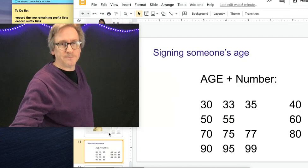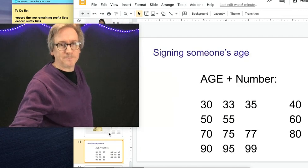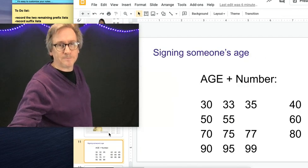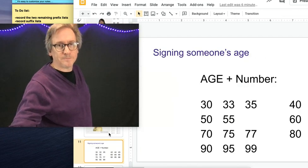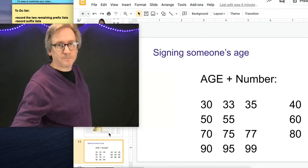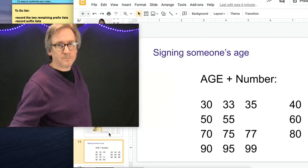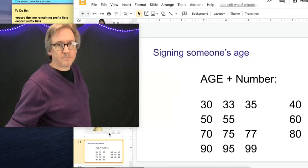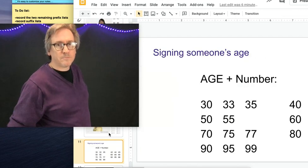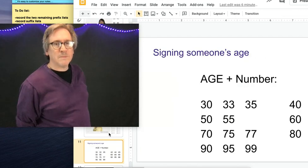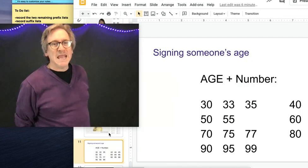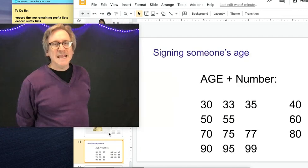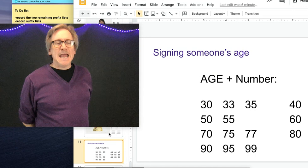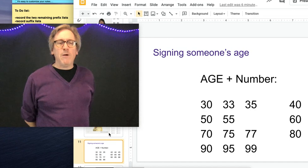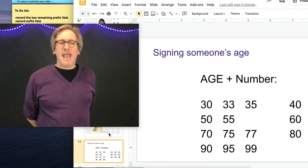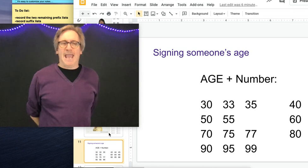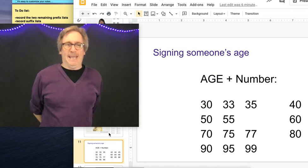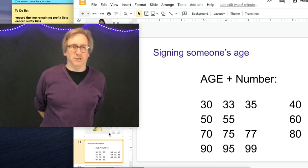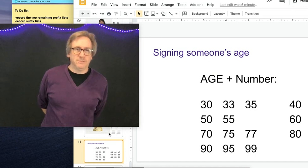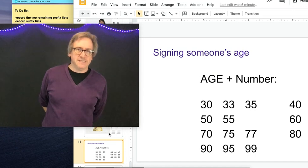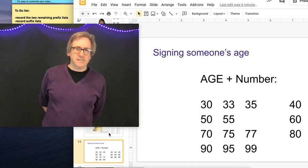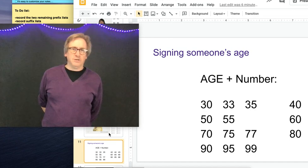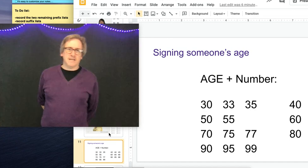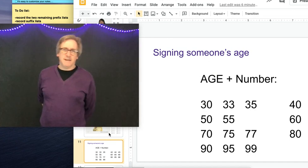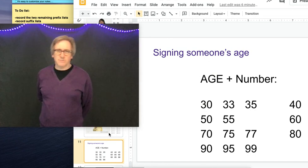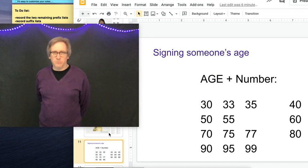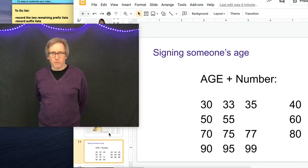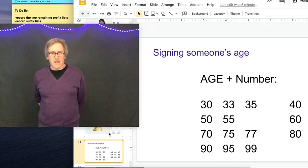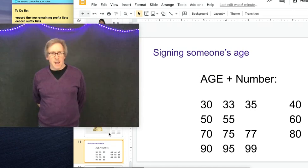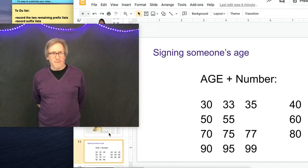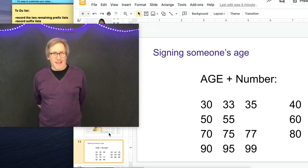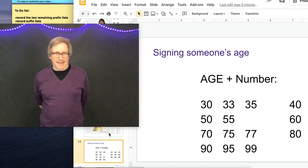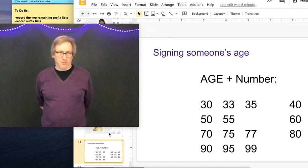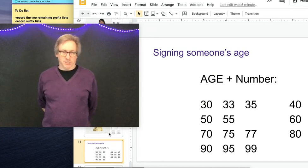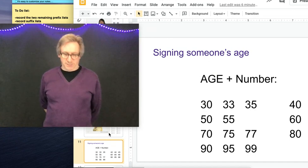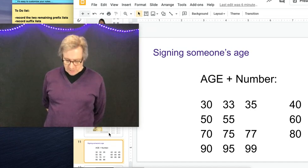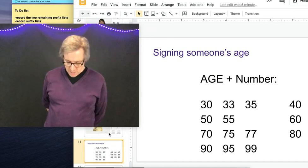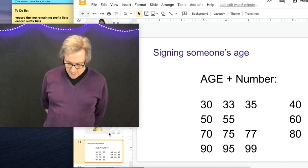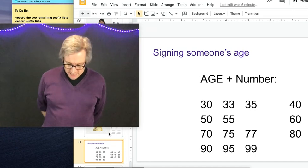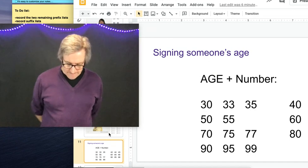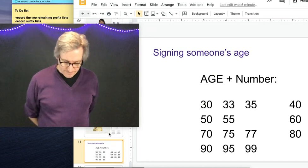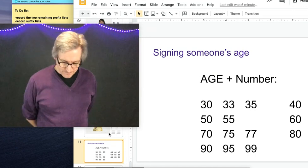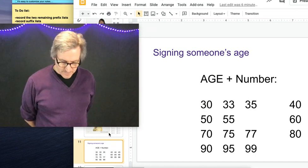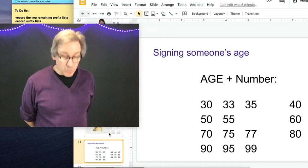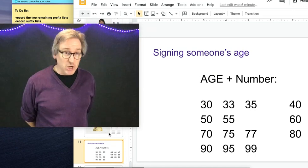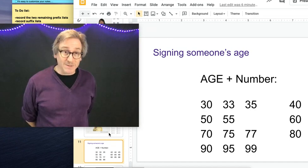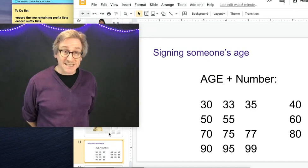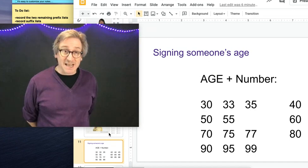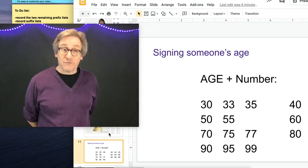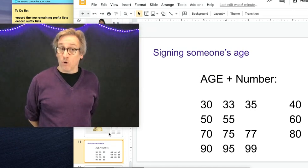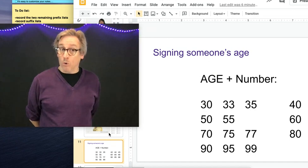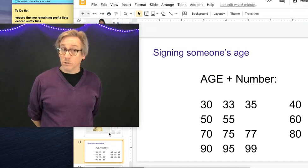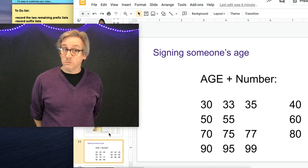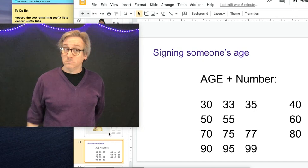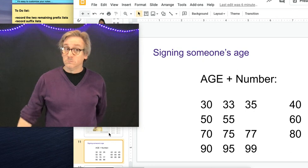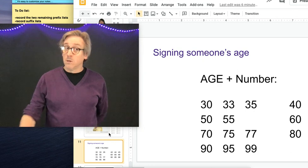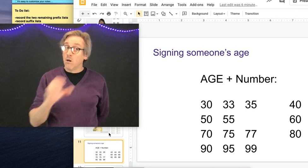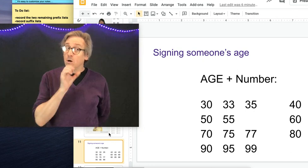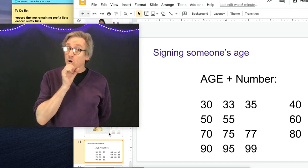watch. Now, age. This is a good time to bring up ages. We talked about the sign for